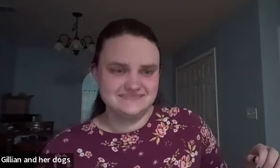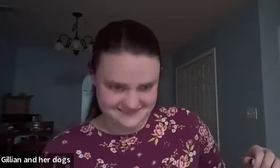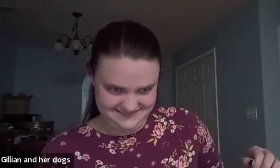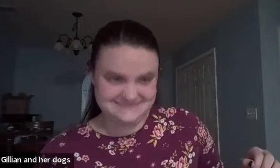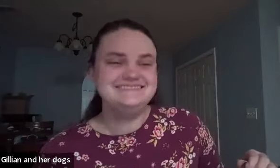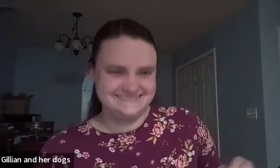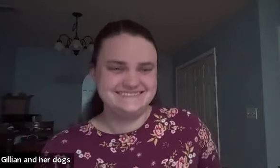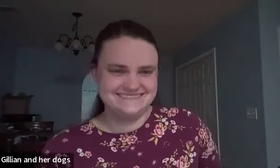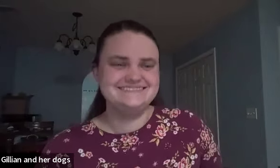Mm-hmm.